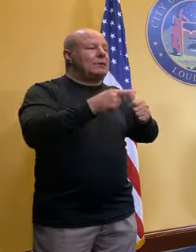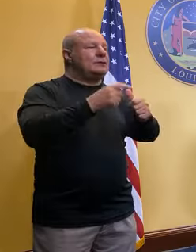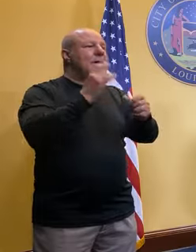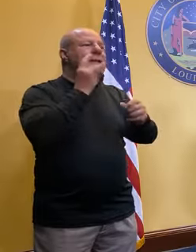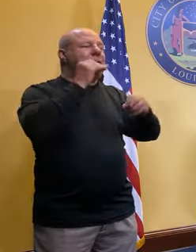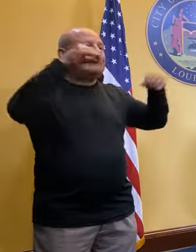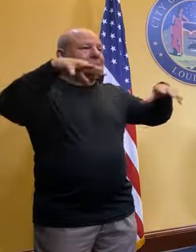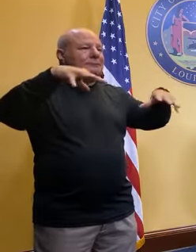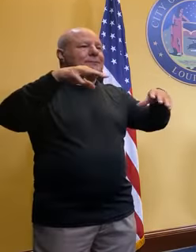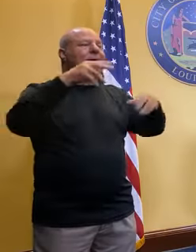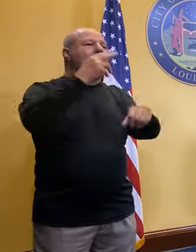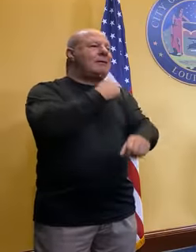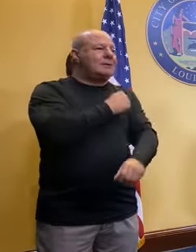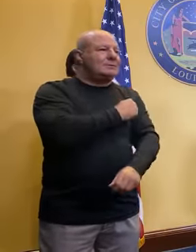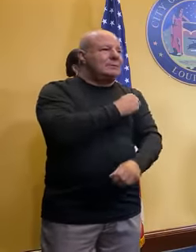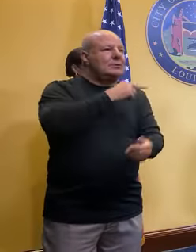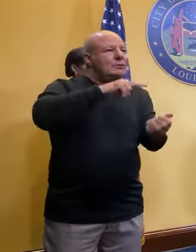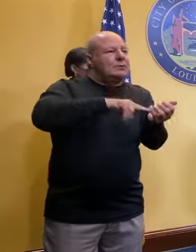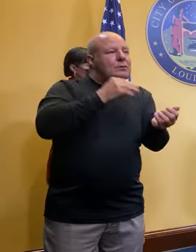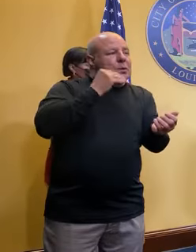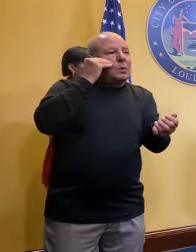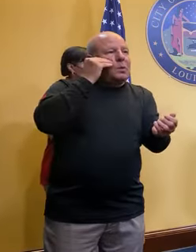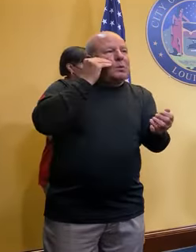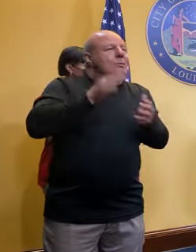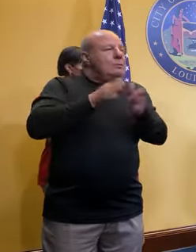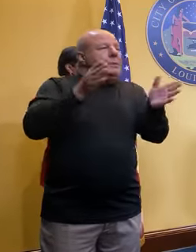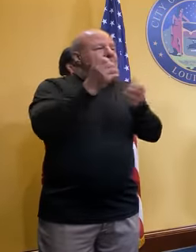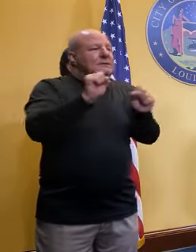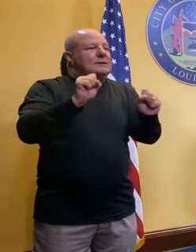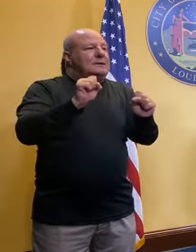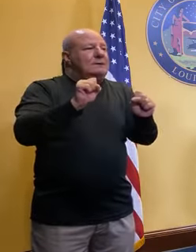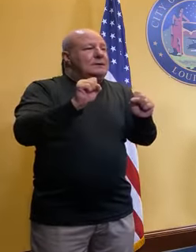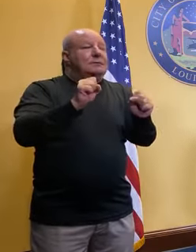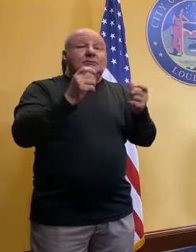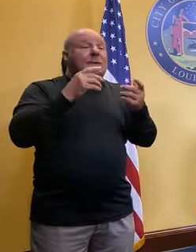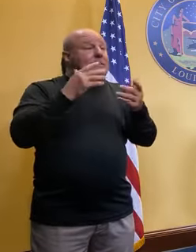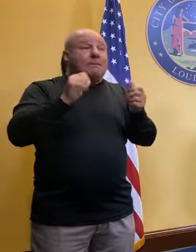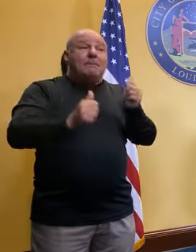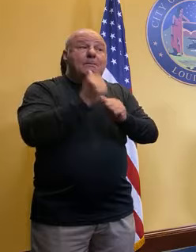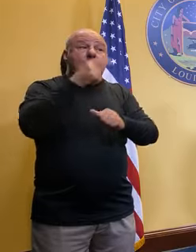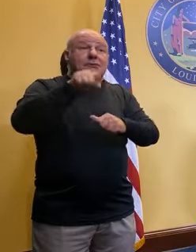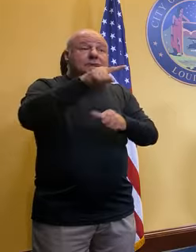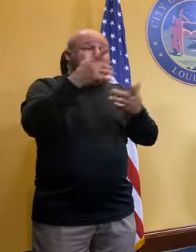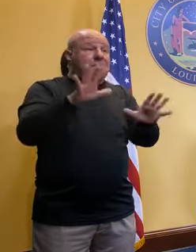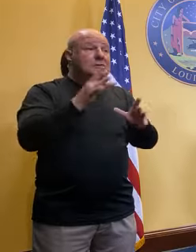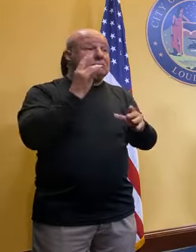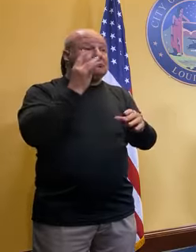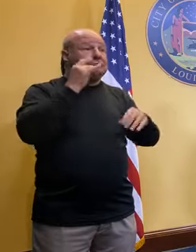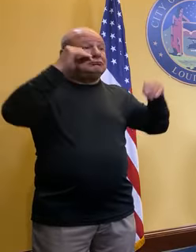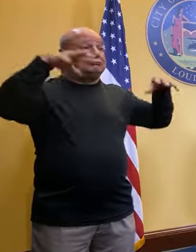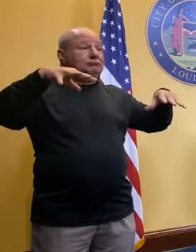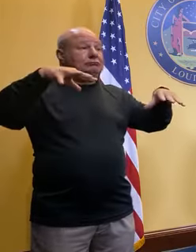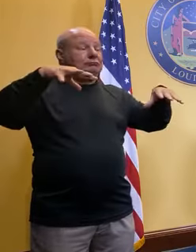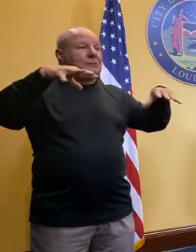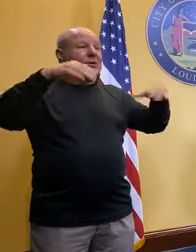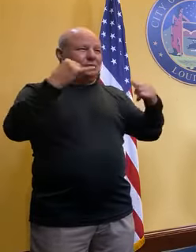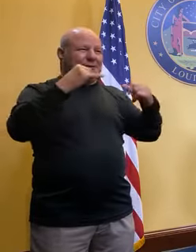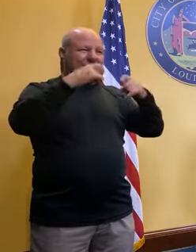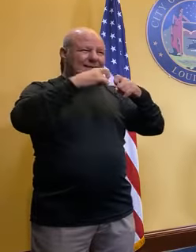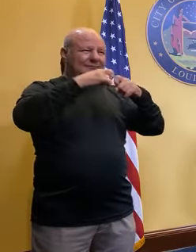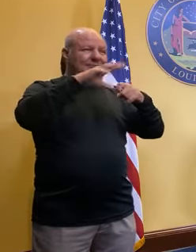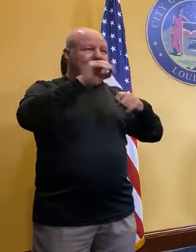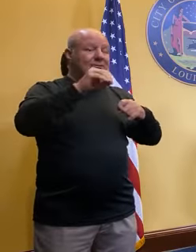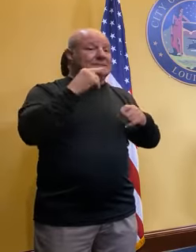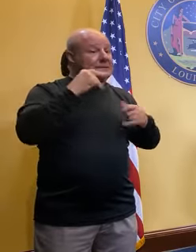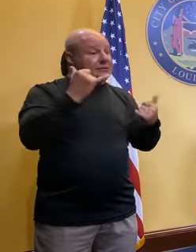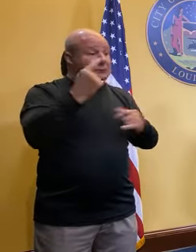public safety offices, response level. Those have been restored for the most part. So now Entergy expects today that they're going to be able to